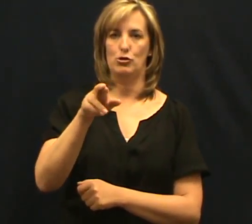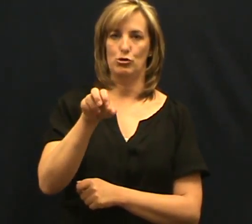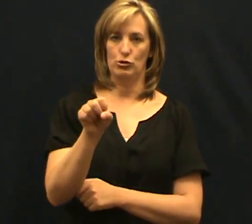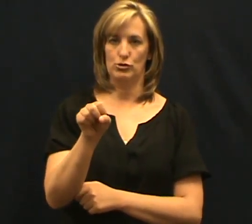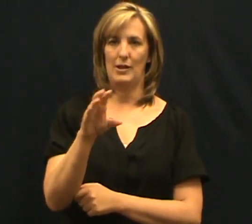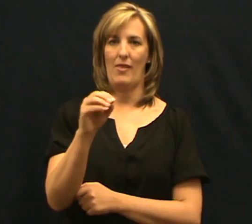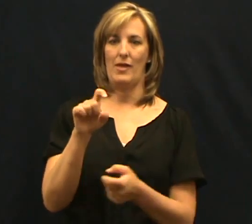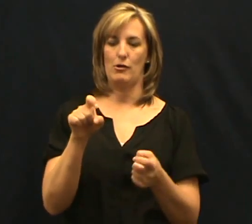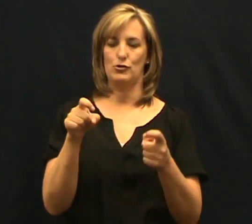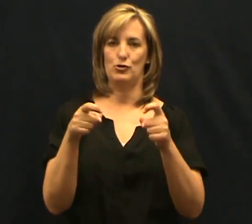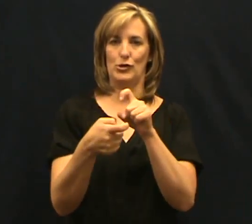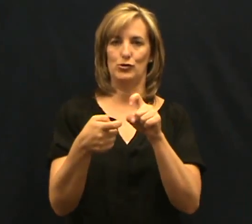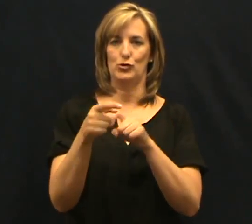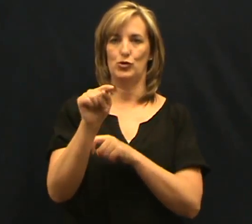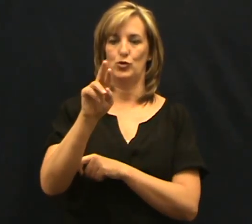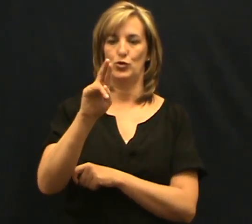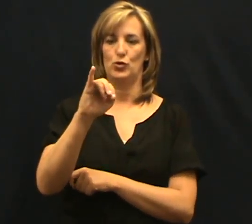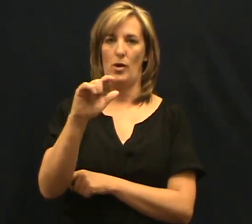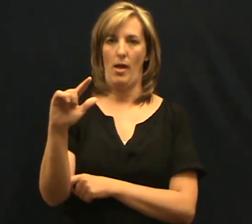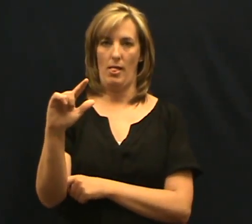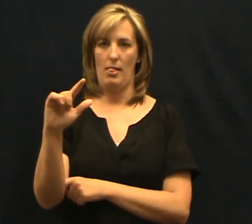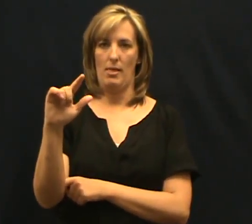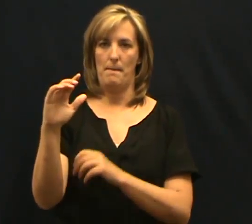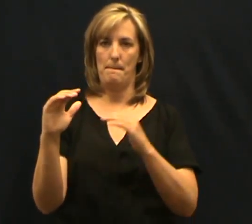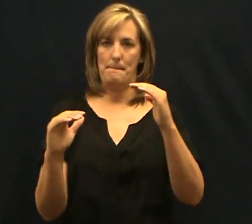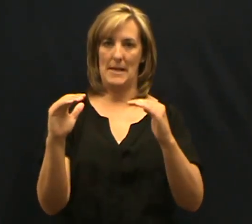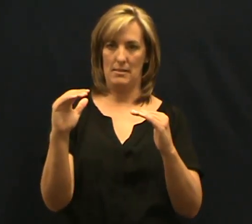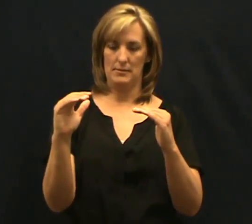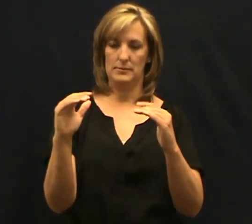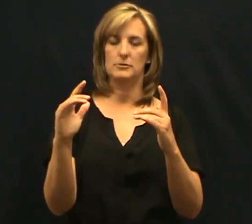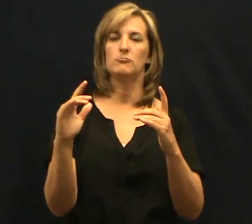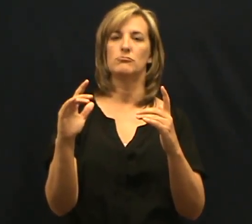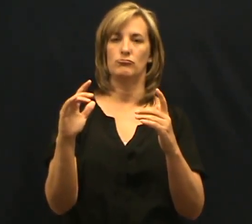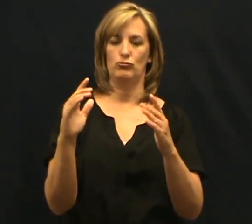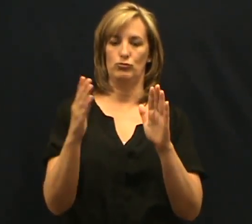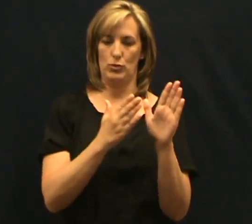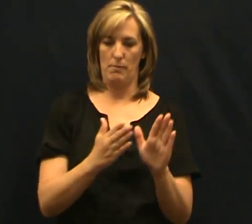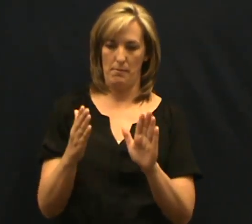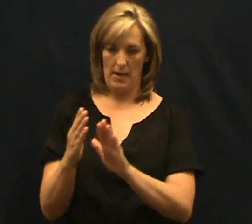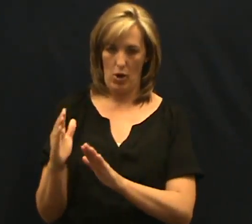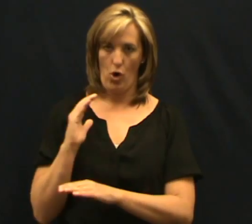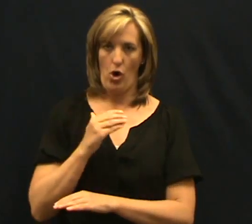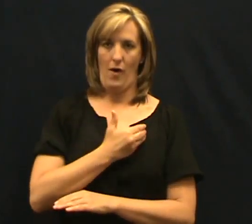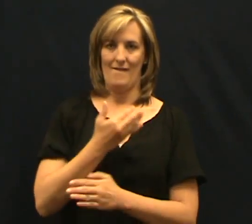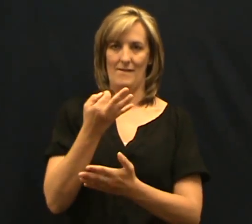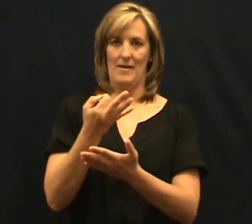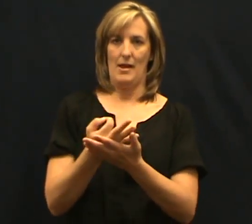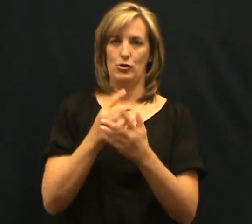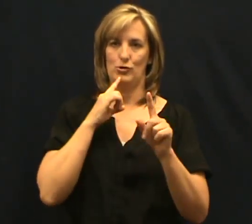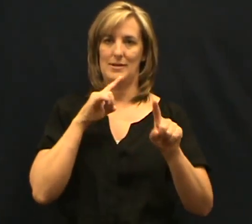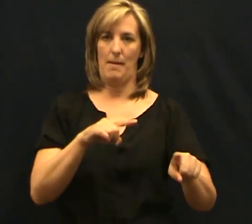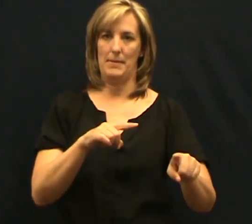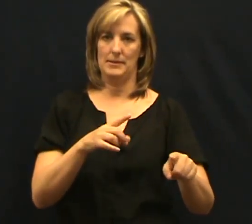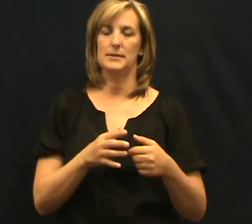we use that adjusted trial balance to prepare our financial statements. So again, adjustments are made at month